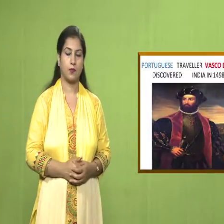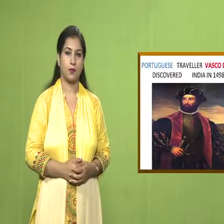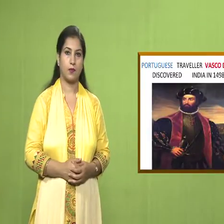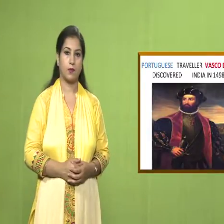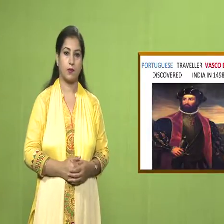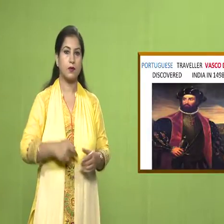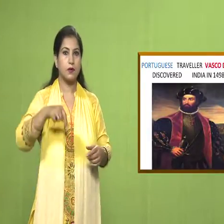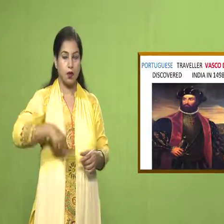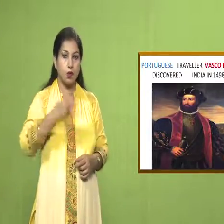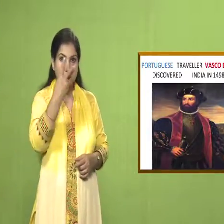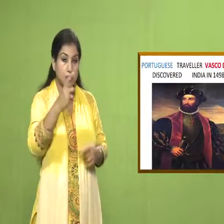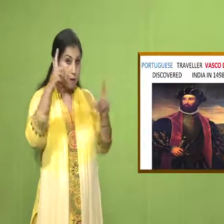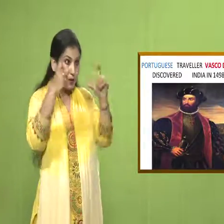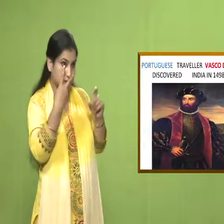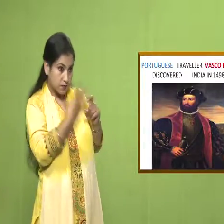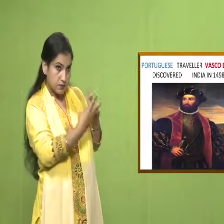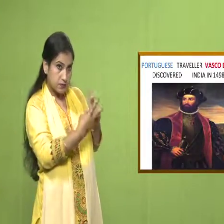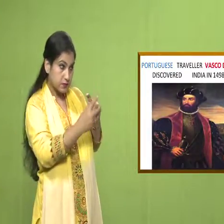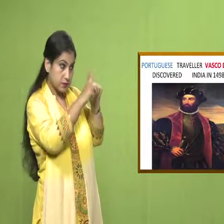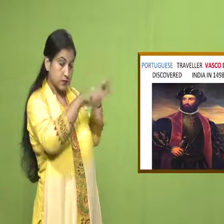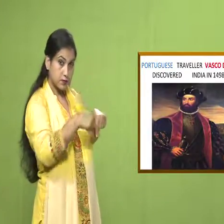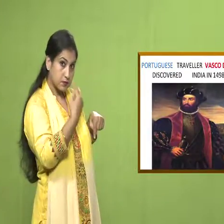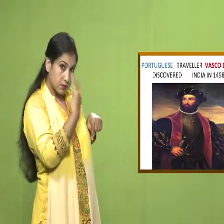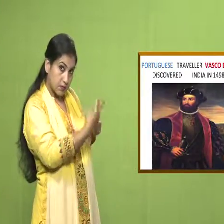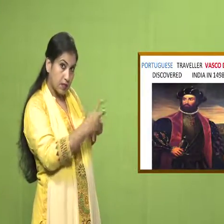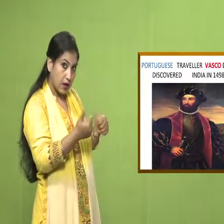Now you can see his picture on the screen right now.